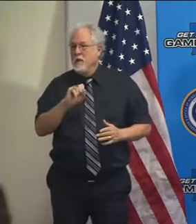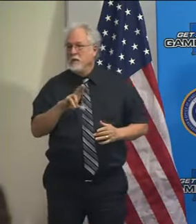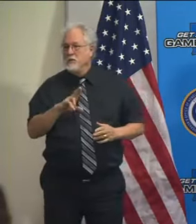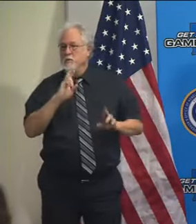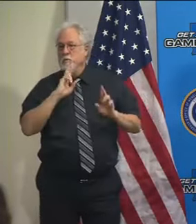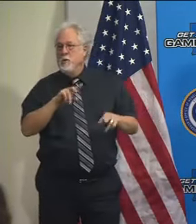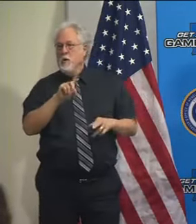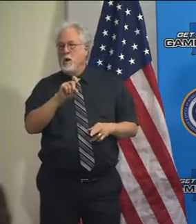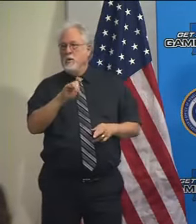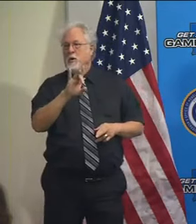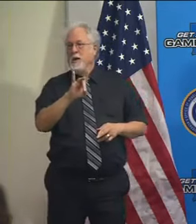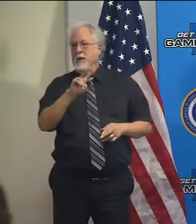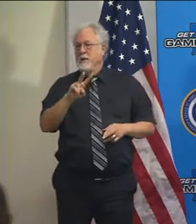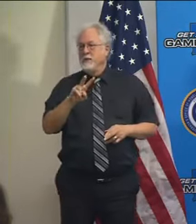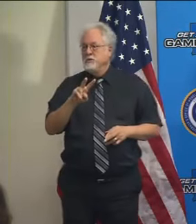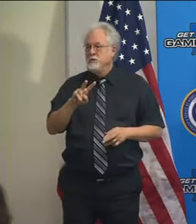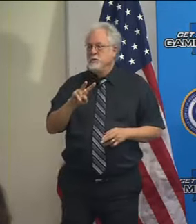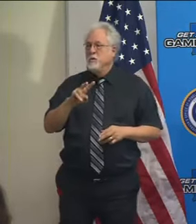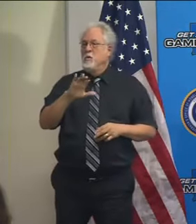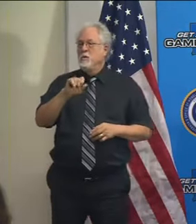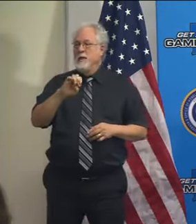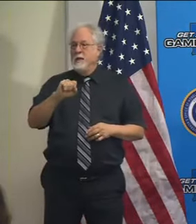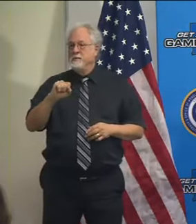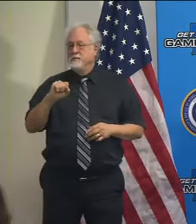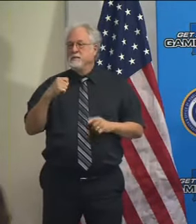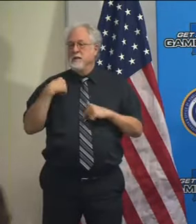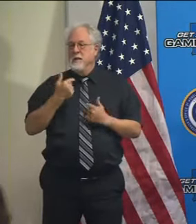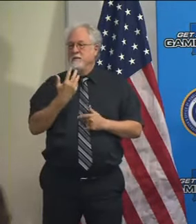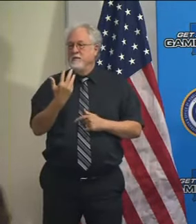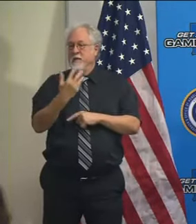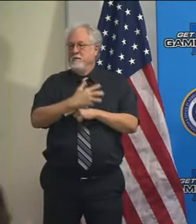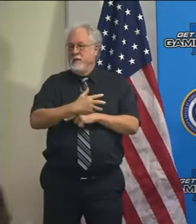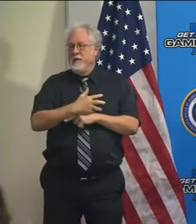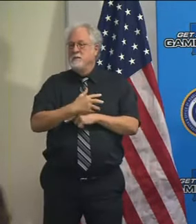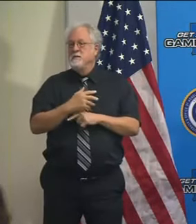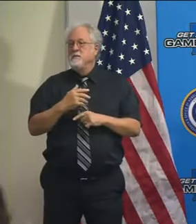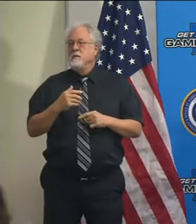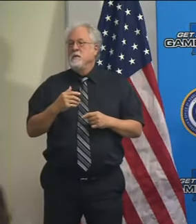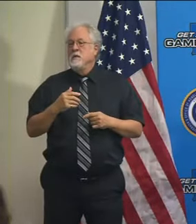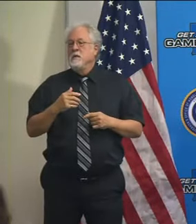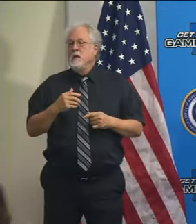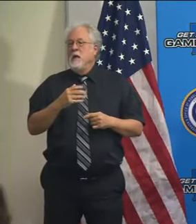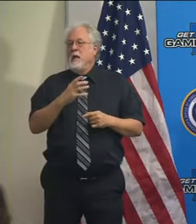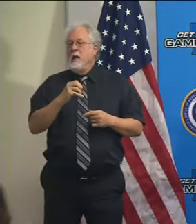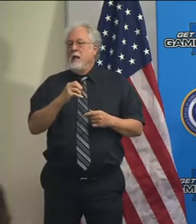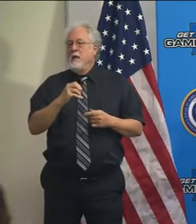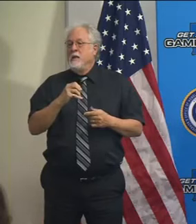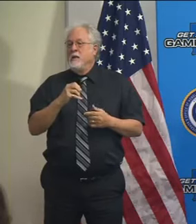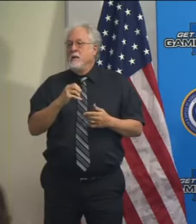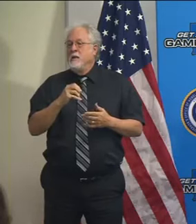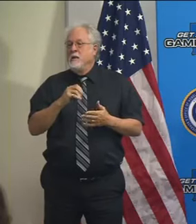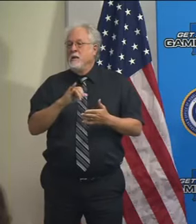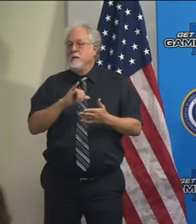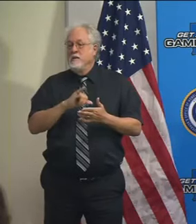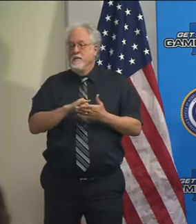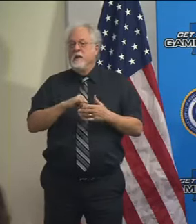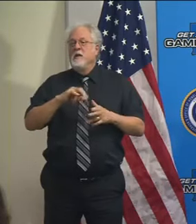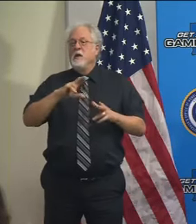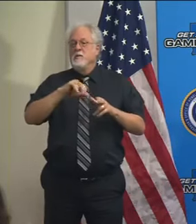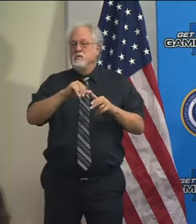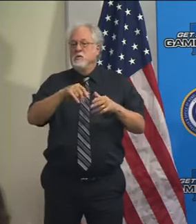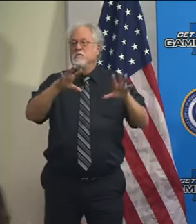reported 182 new cases over the last 5 days, the previous 5 days before yesterday. That came when the storm had shut down a lot of their